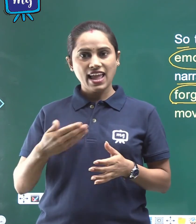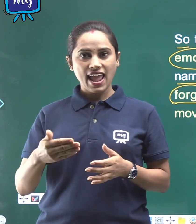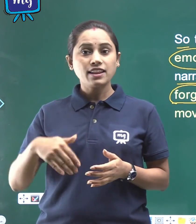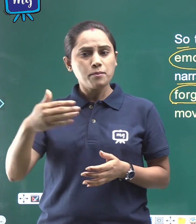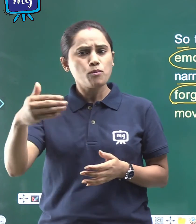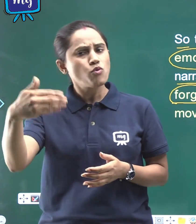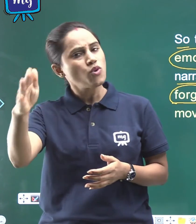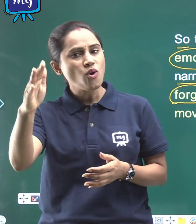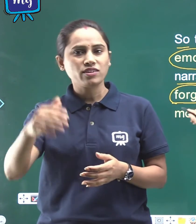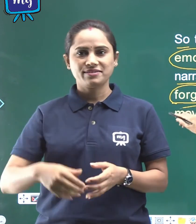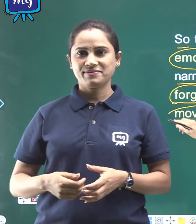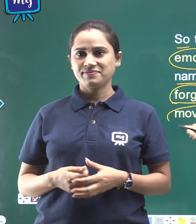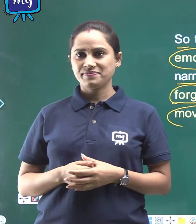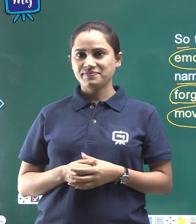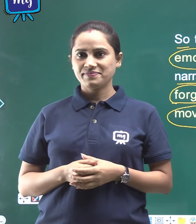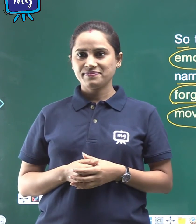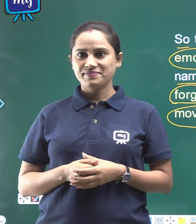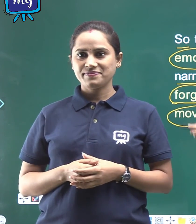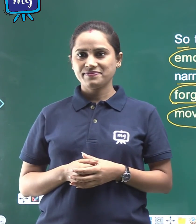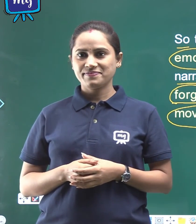and moved on.